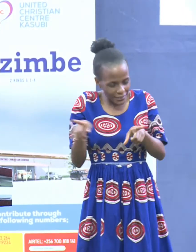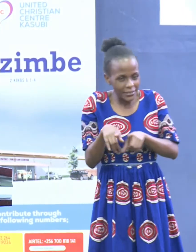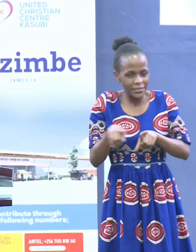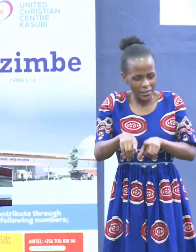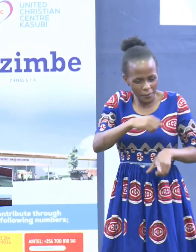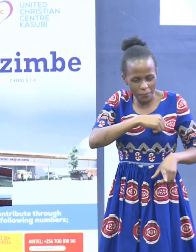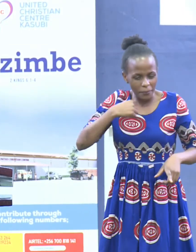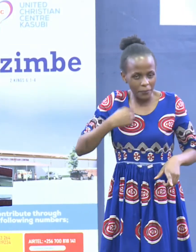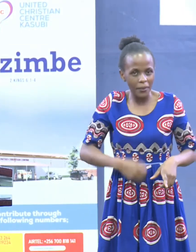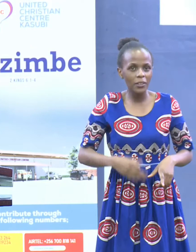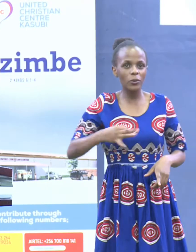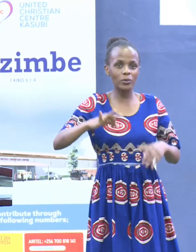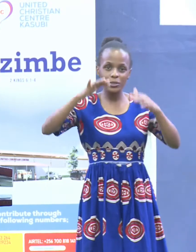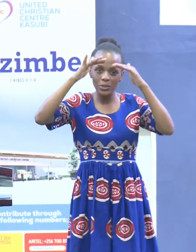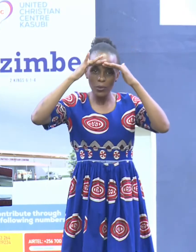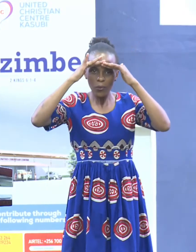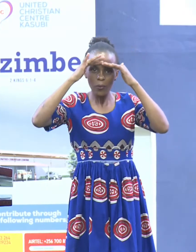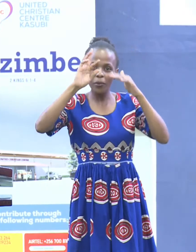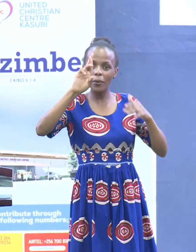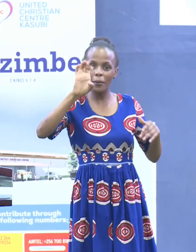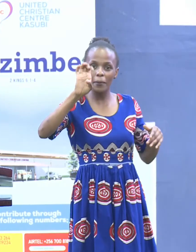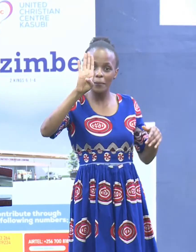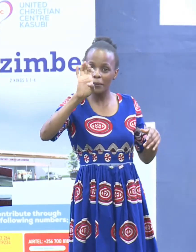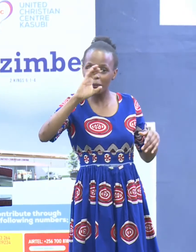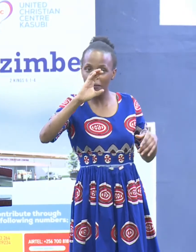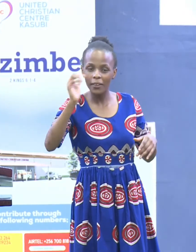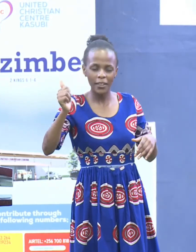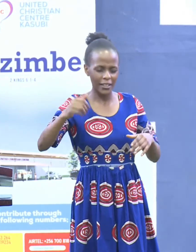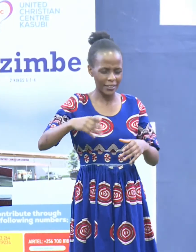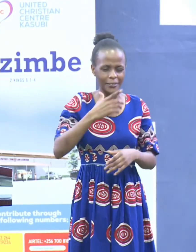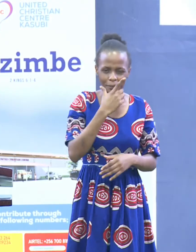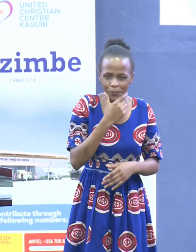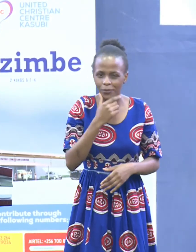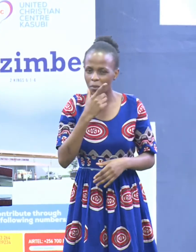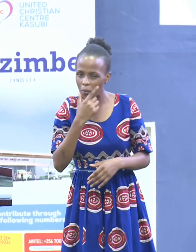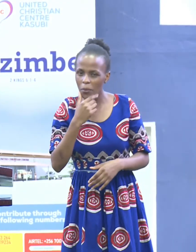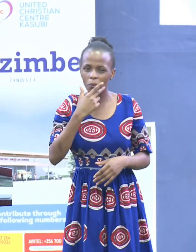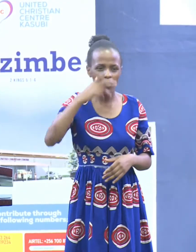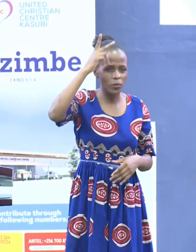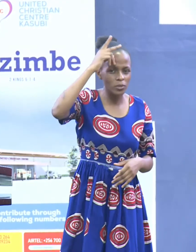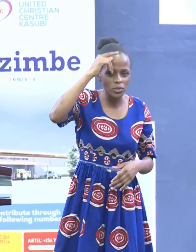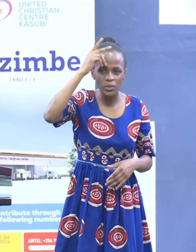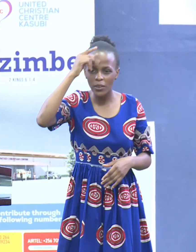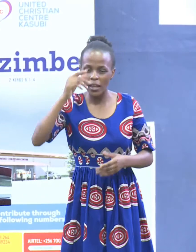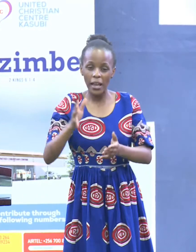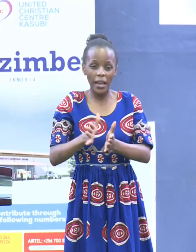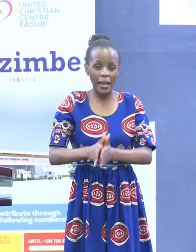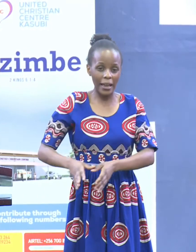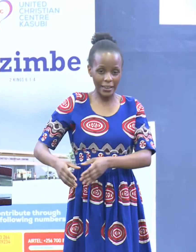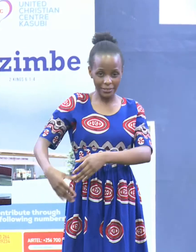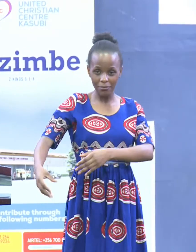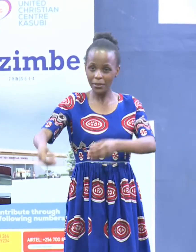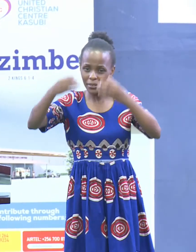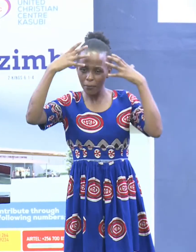Yakobo. And Jacob's mother. Rebecca. Rebecca. Nasala amagezi. Devised all means. Namwambaze ddiba